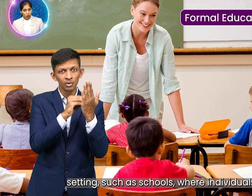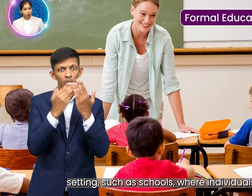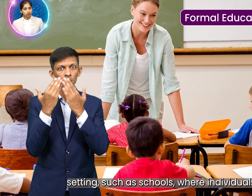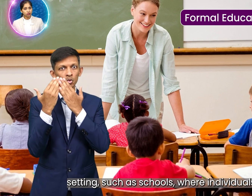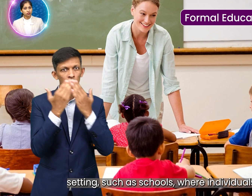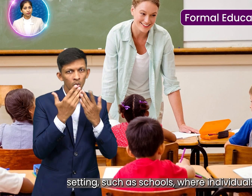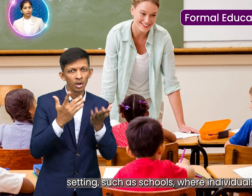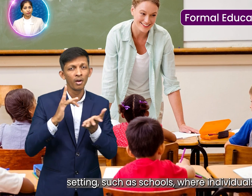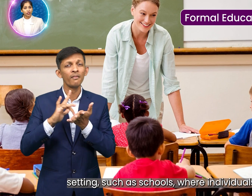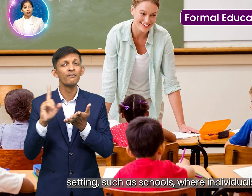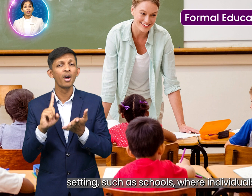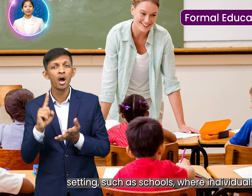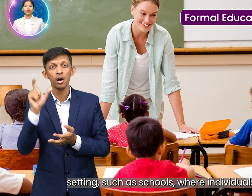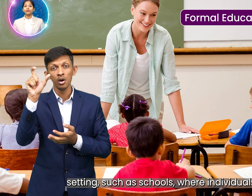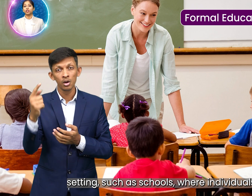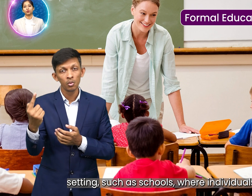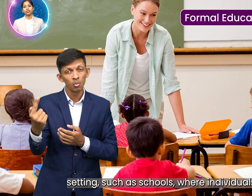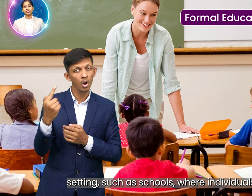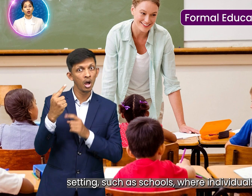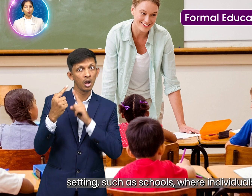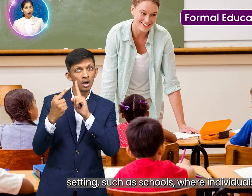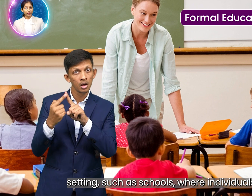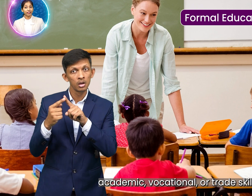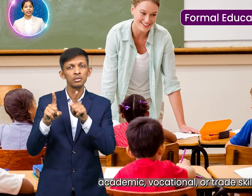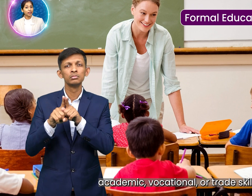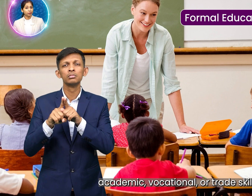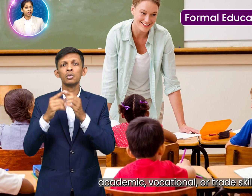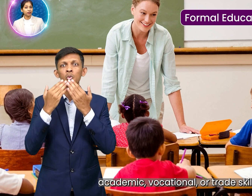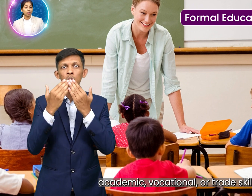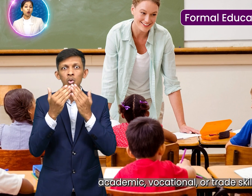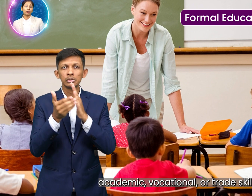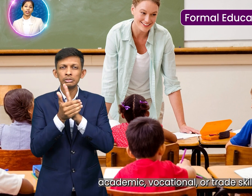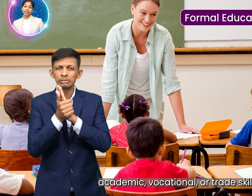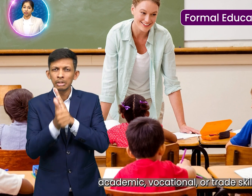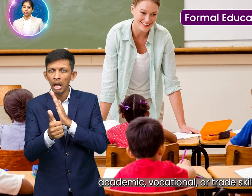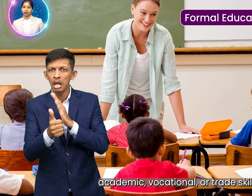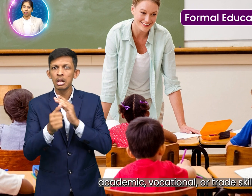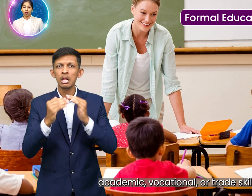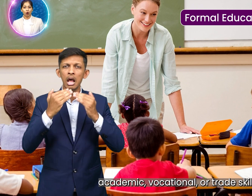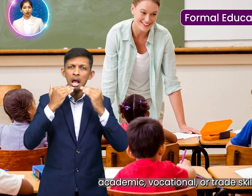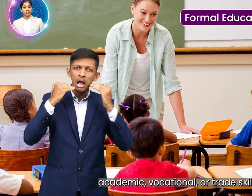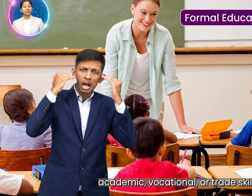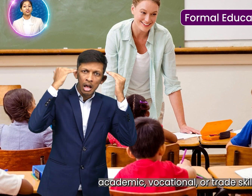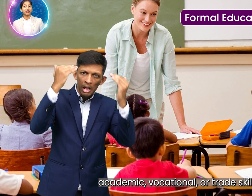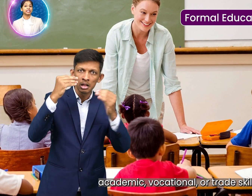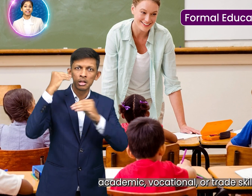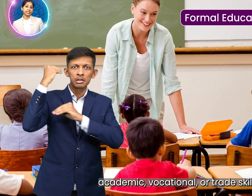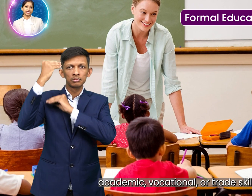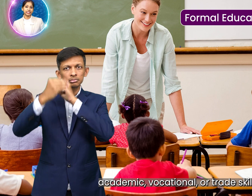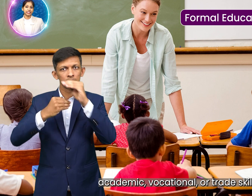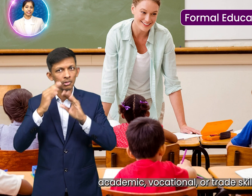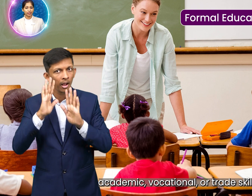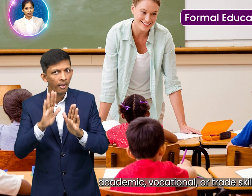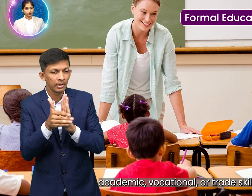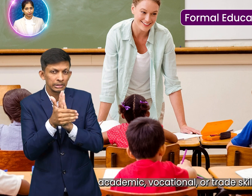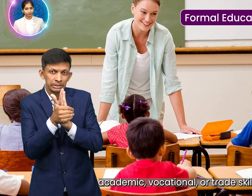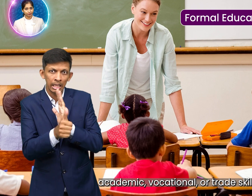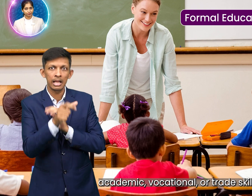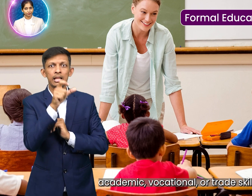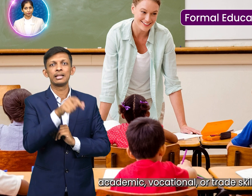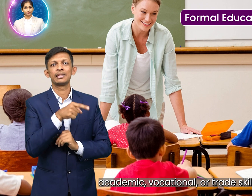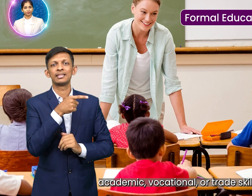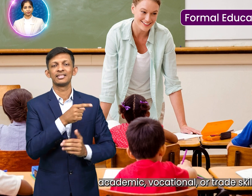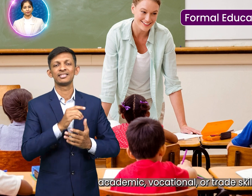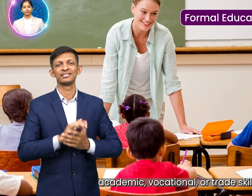as schools, where individuals acquire academic, vocational, or trade skills.